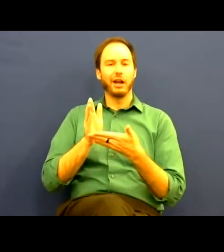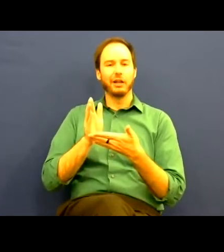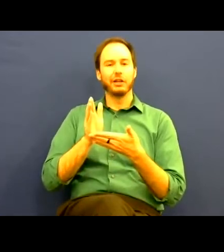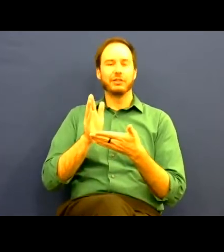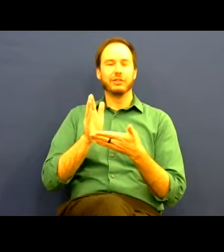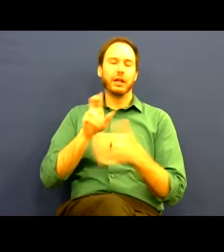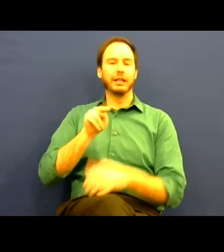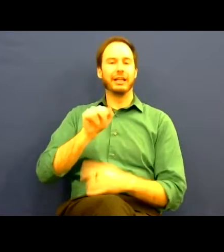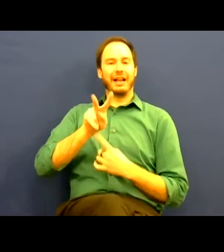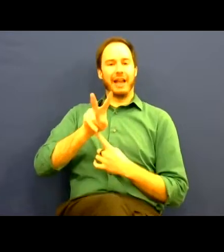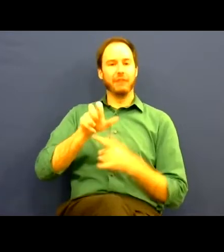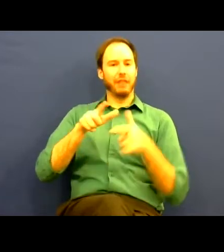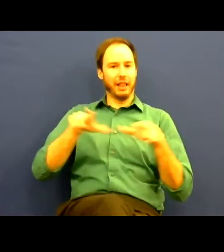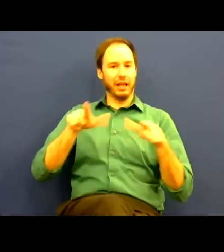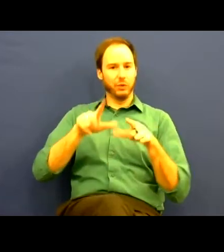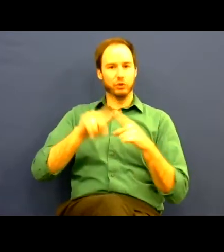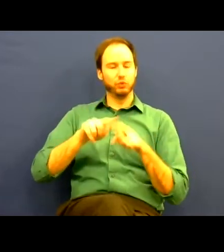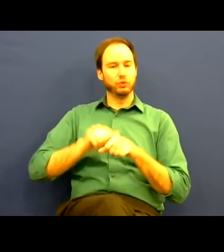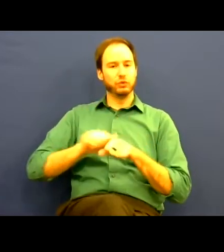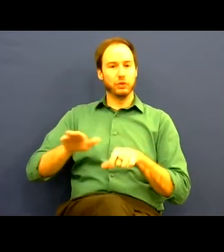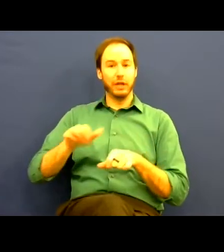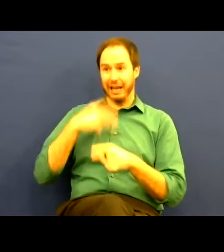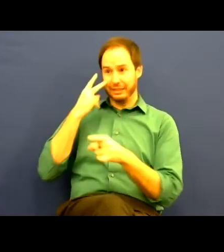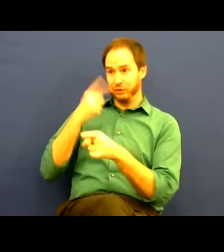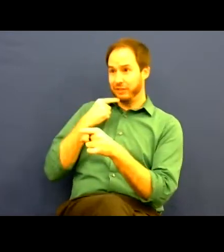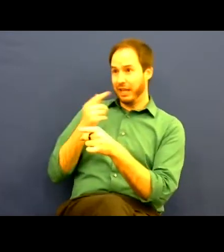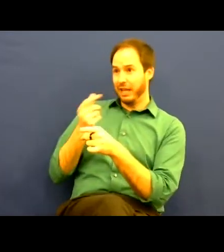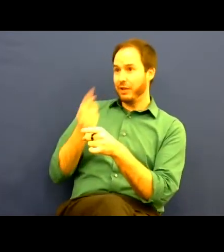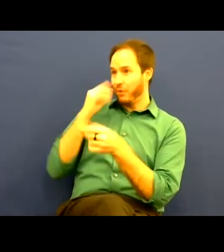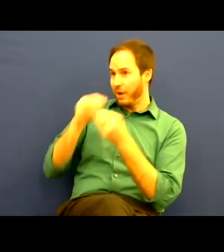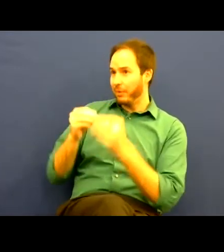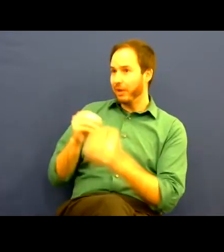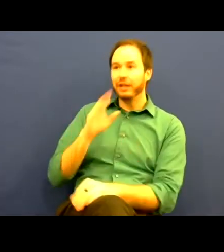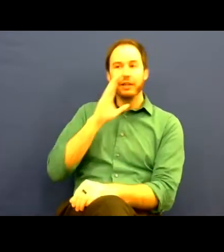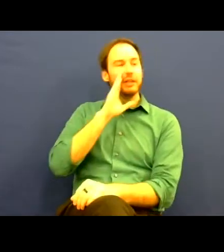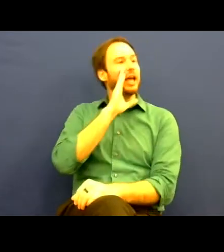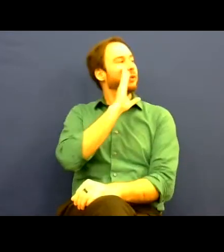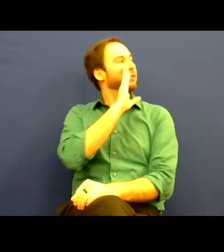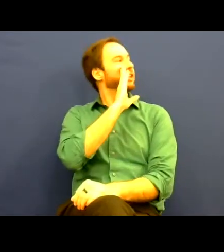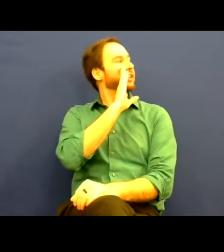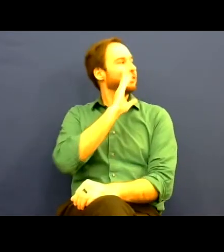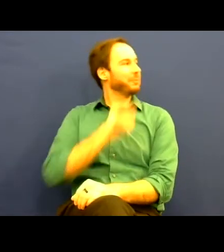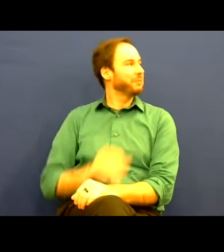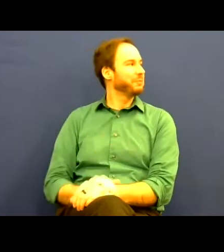native languages. So did I see that Steve might know what that number was?